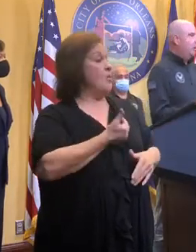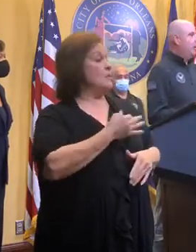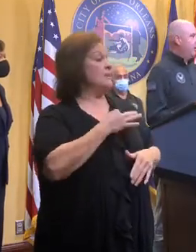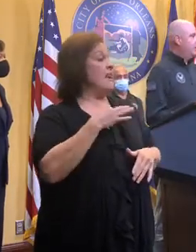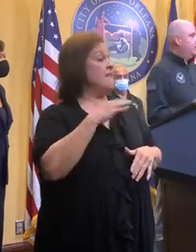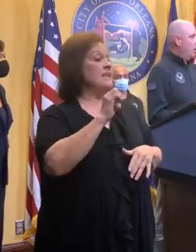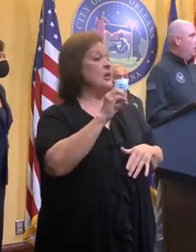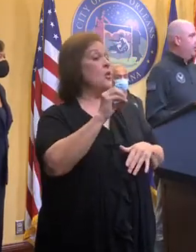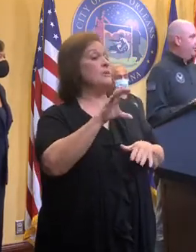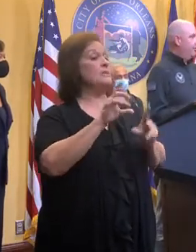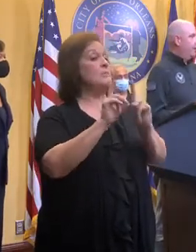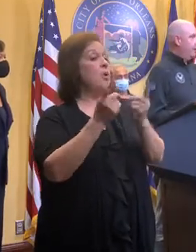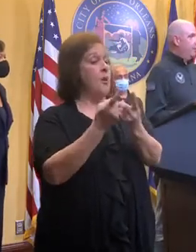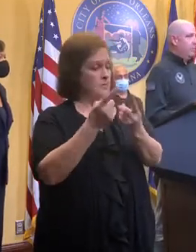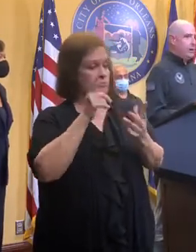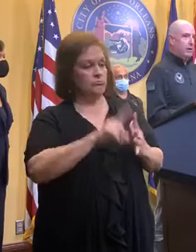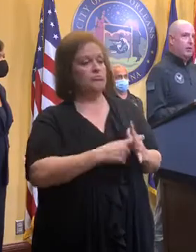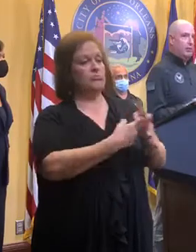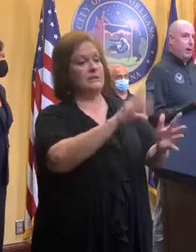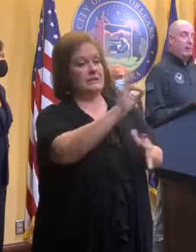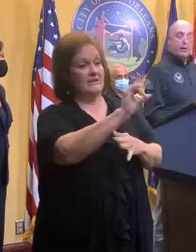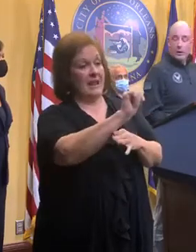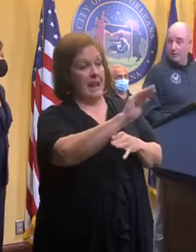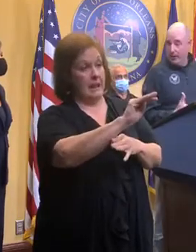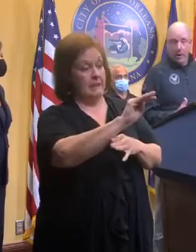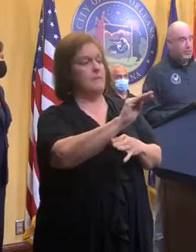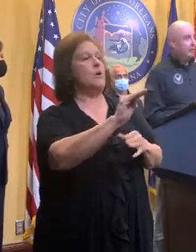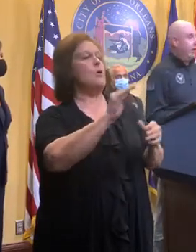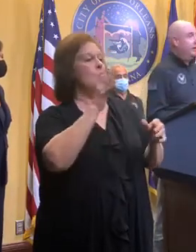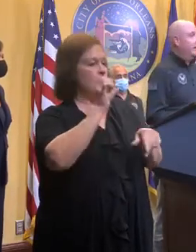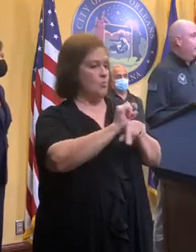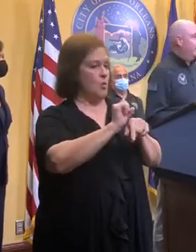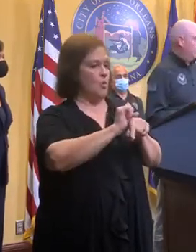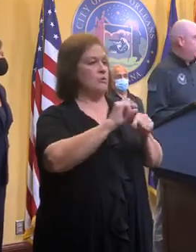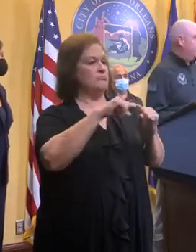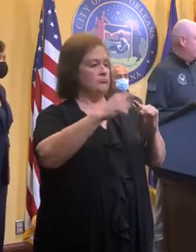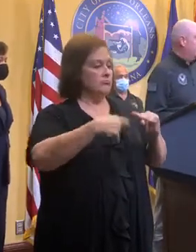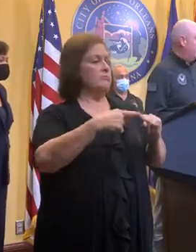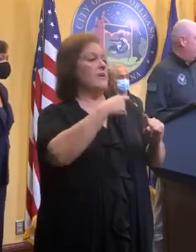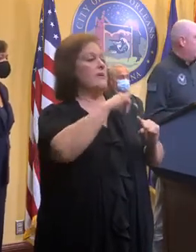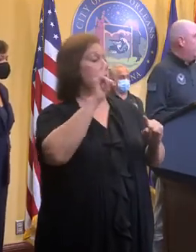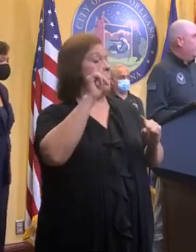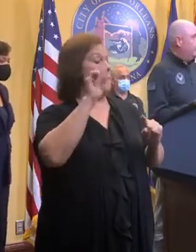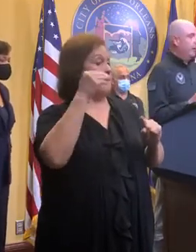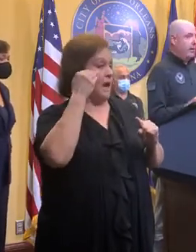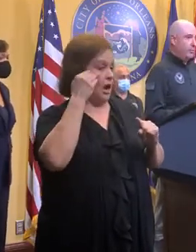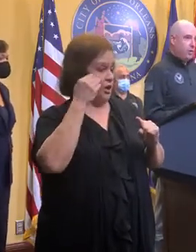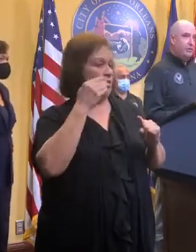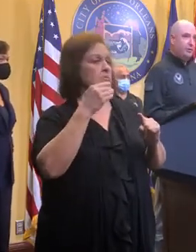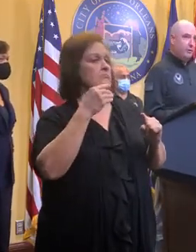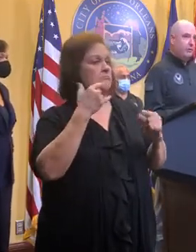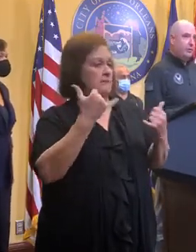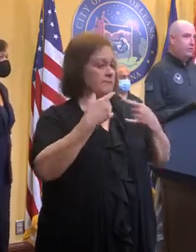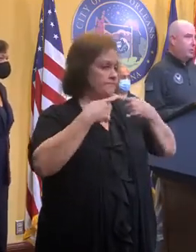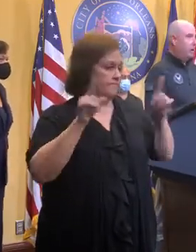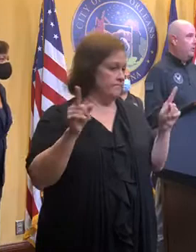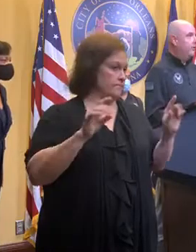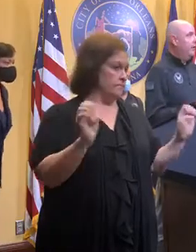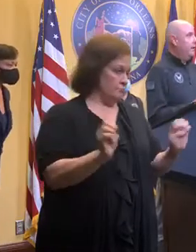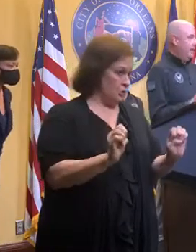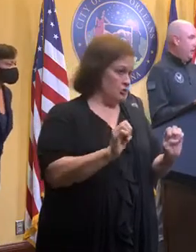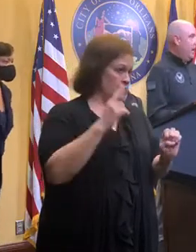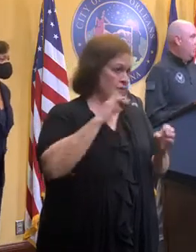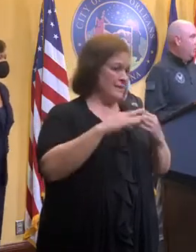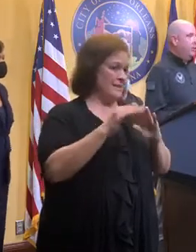a tropical event tomorrow at 7 a.m. and we'll be there throughout. The mayor has signed an emergency declaration declaring an emergency for the city of New